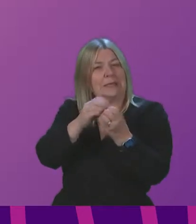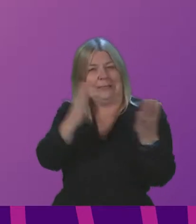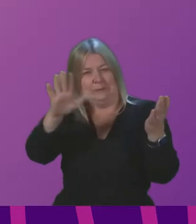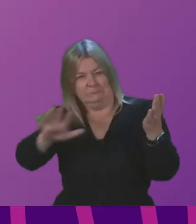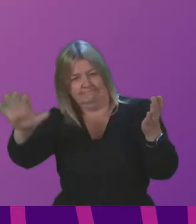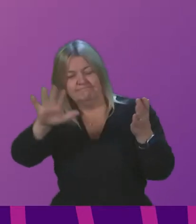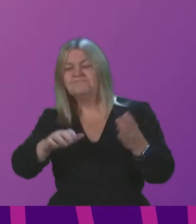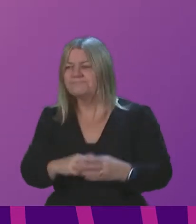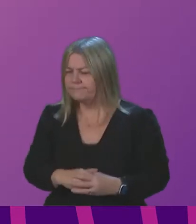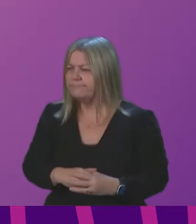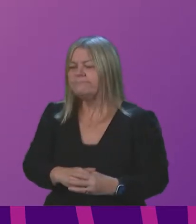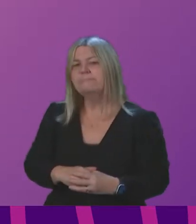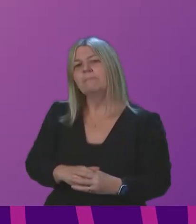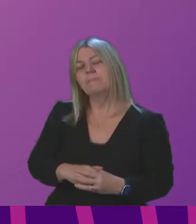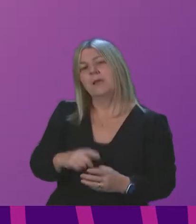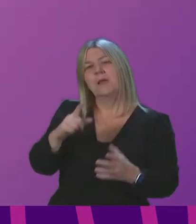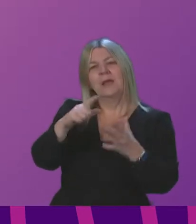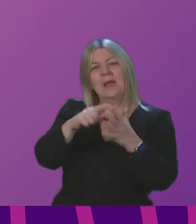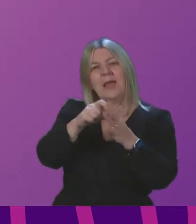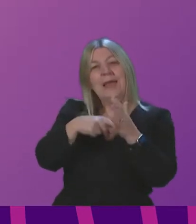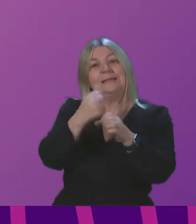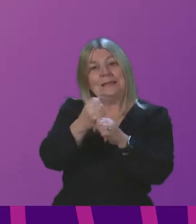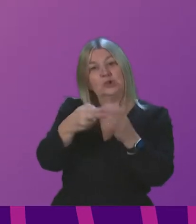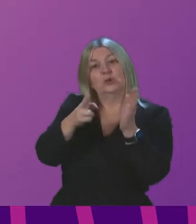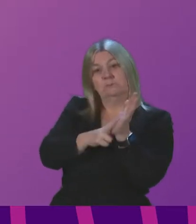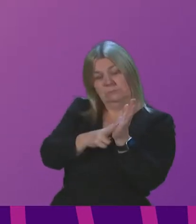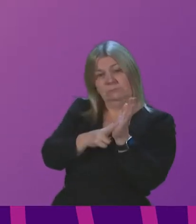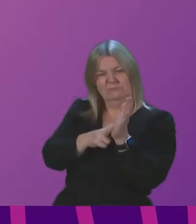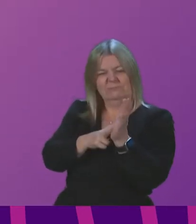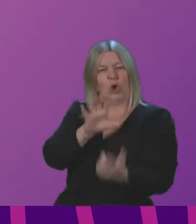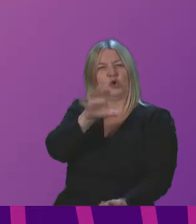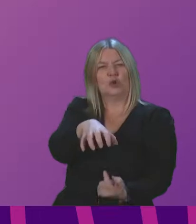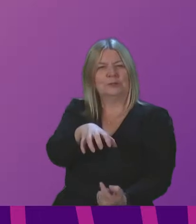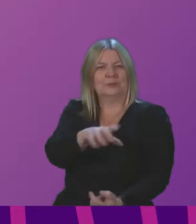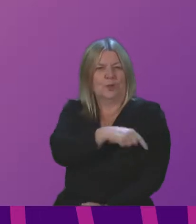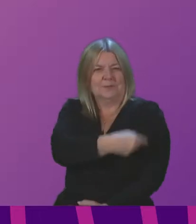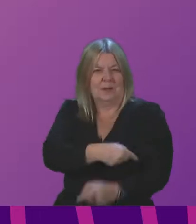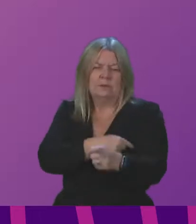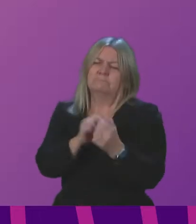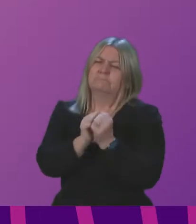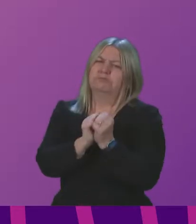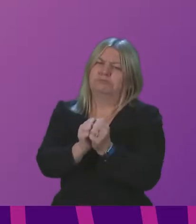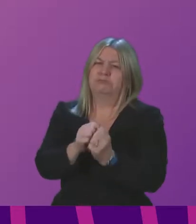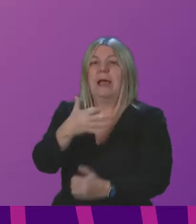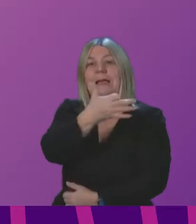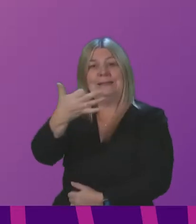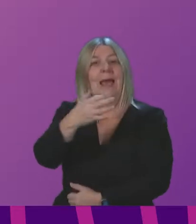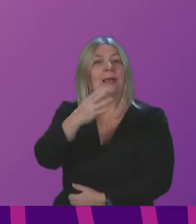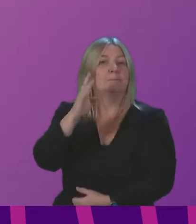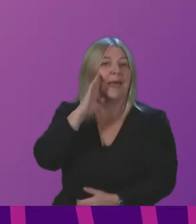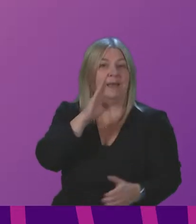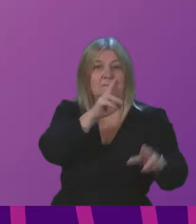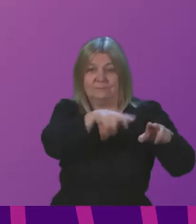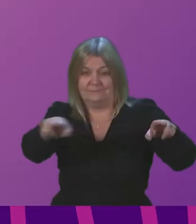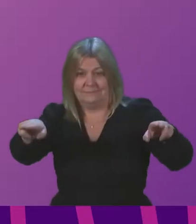into. Deputy Presiding Officer the Eddington Cottage Hospital is a valuable local resource. It has nine beds for respite and palliative